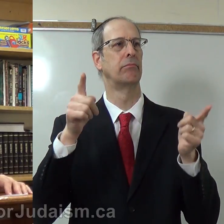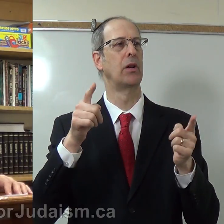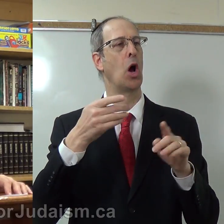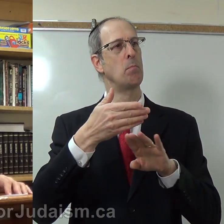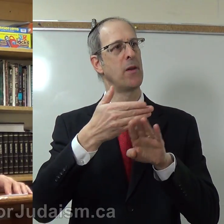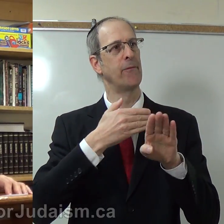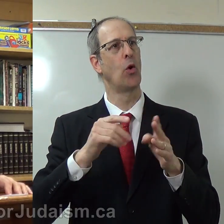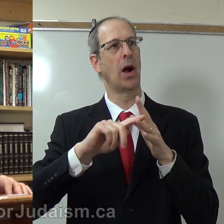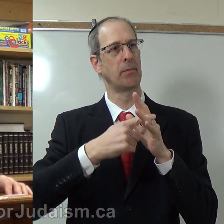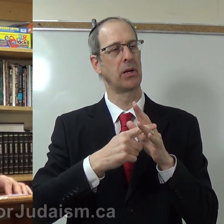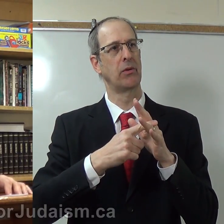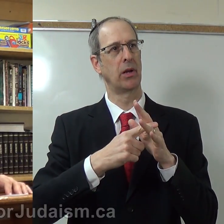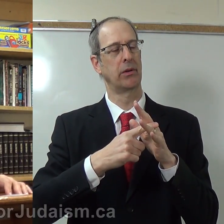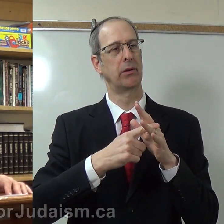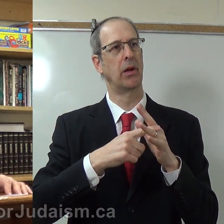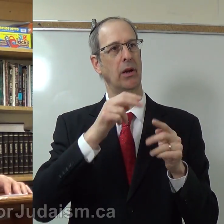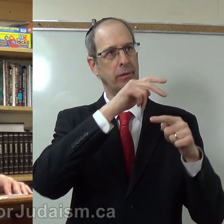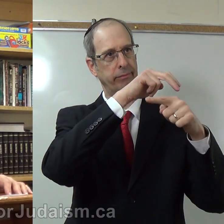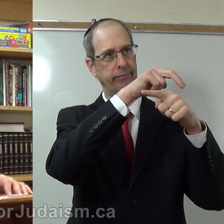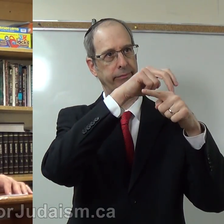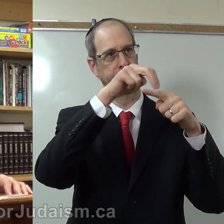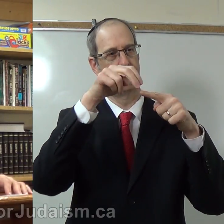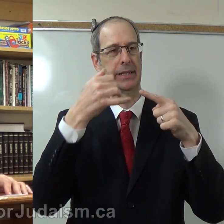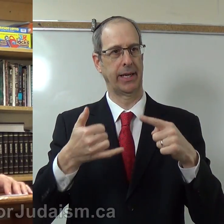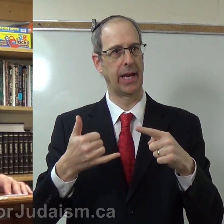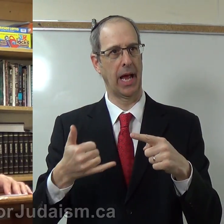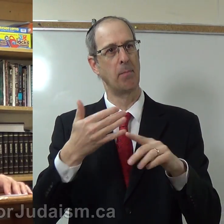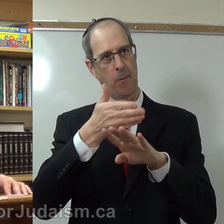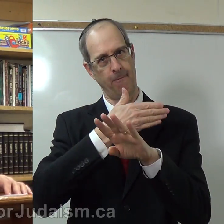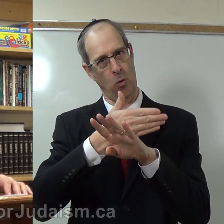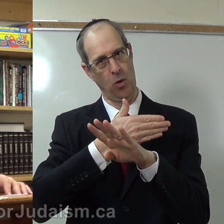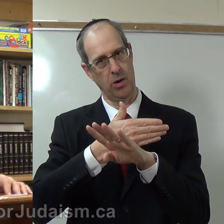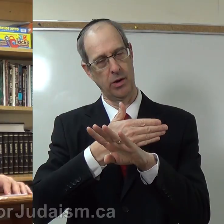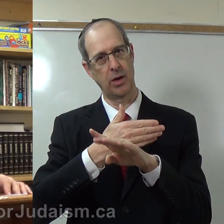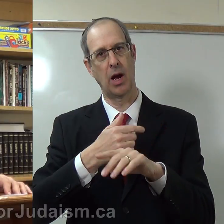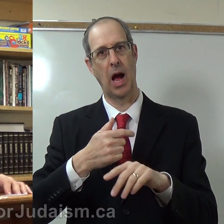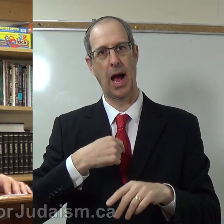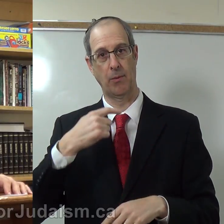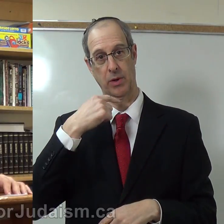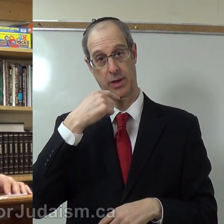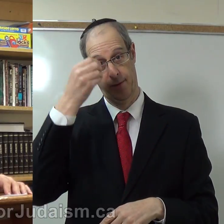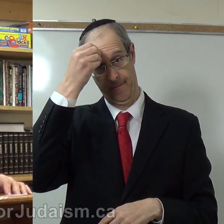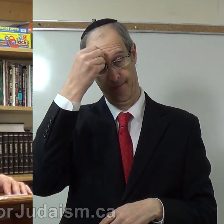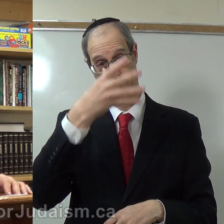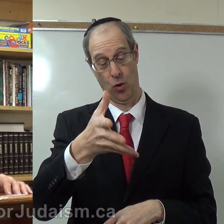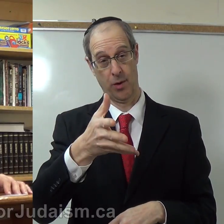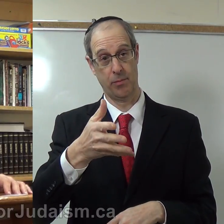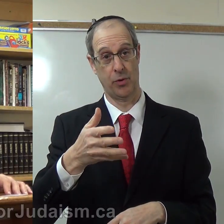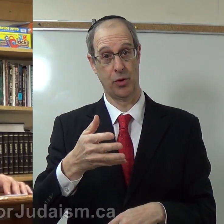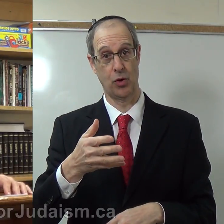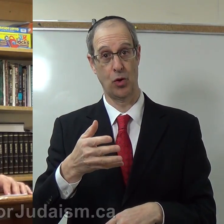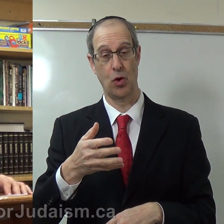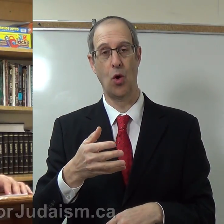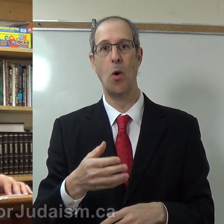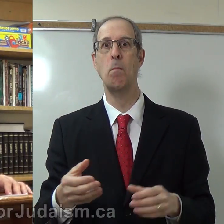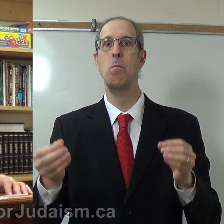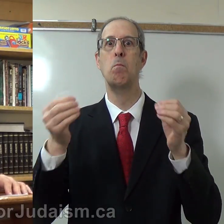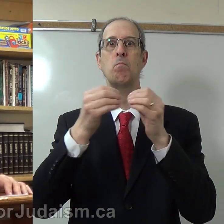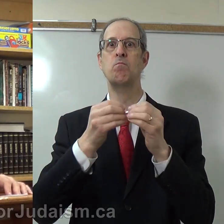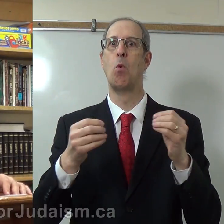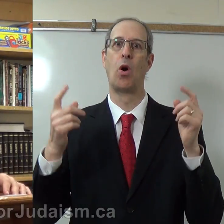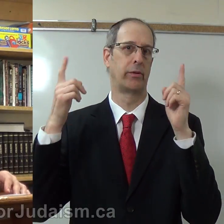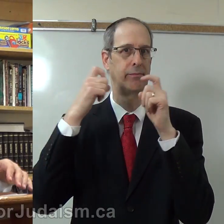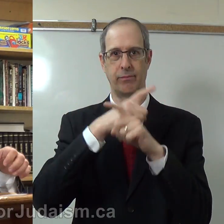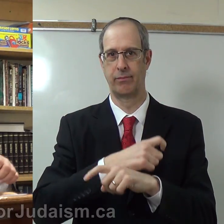I start to walk across the wire today, I'm going to tell you I'm doing something even more difficult.